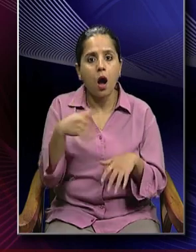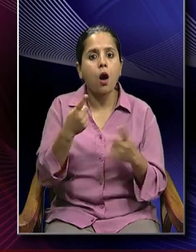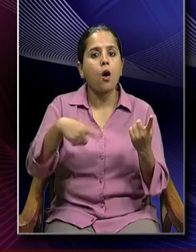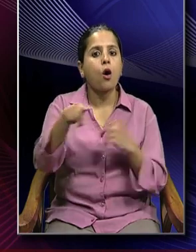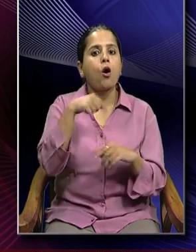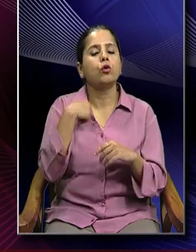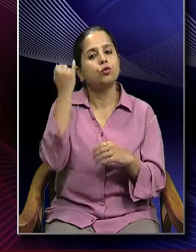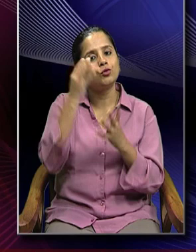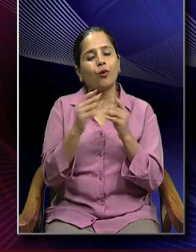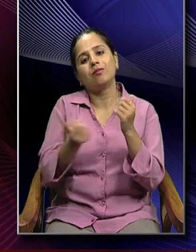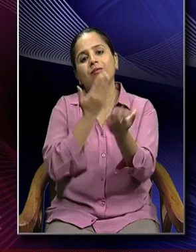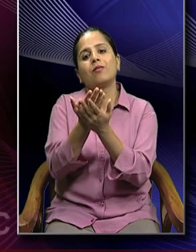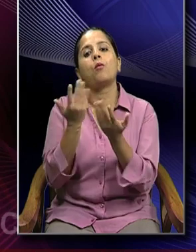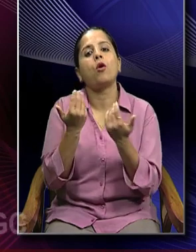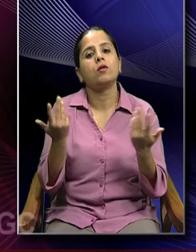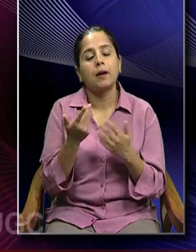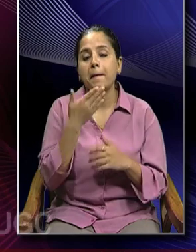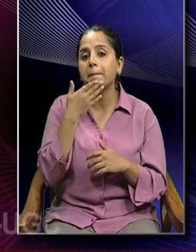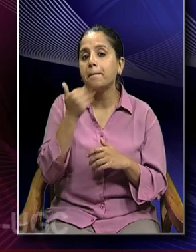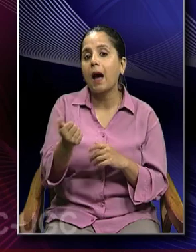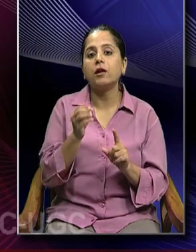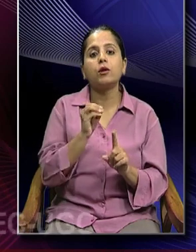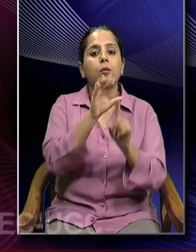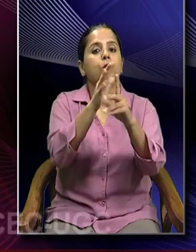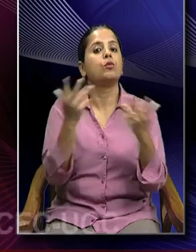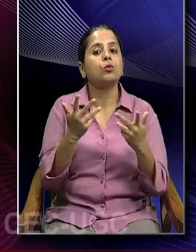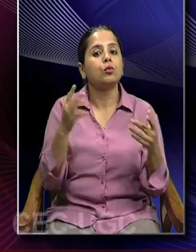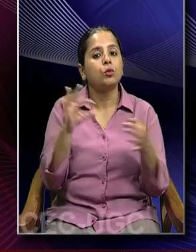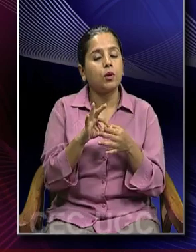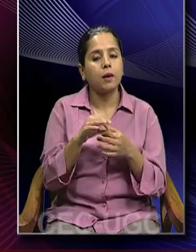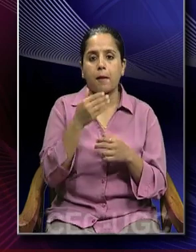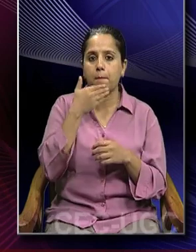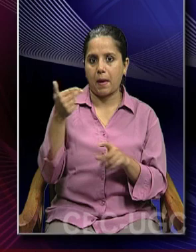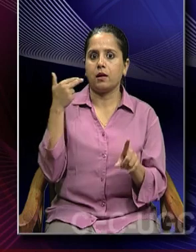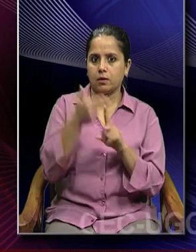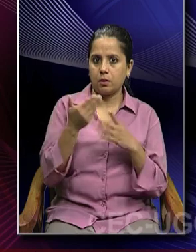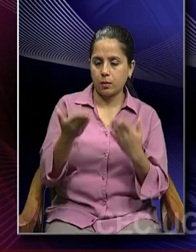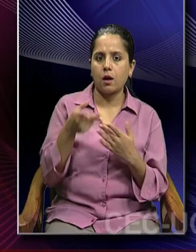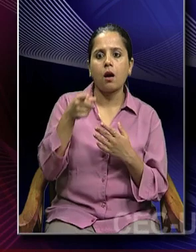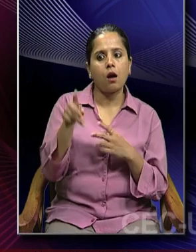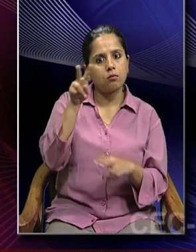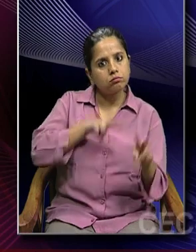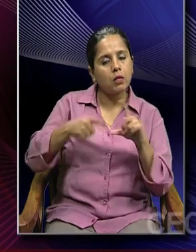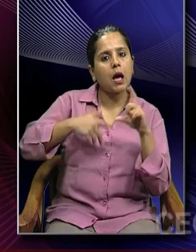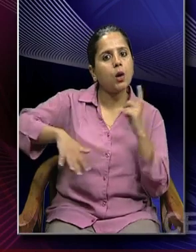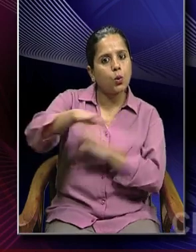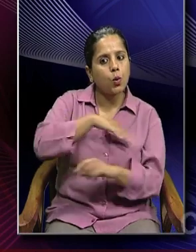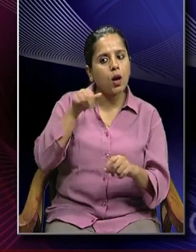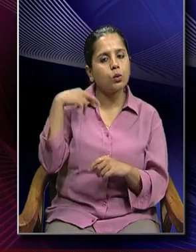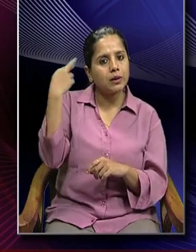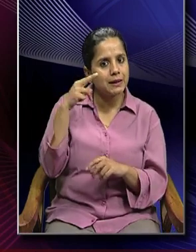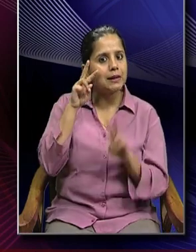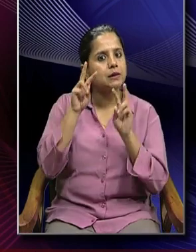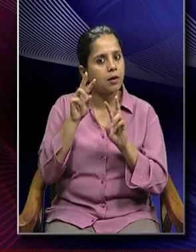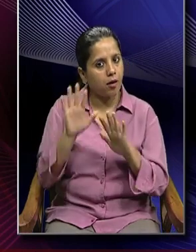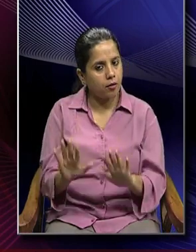a solution? So, the best approach is actually regarded as the best one, because it considers the environmental factors and